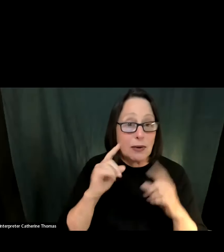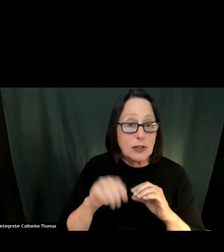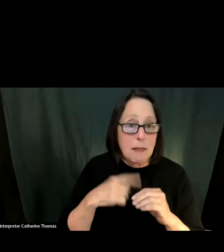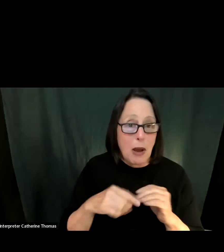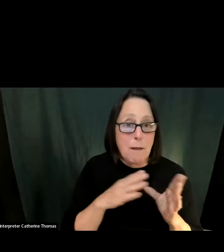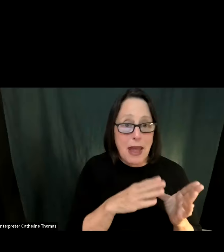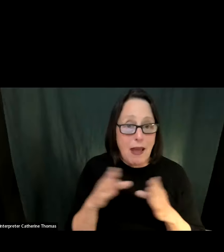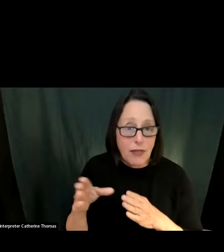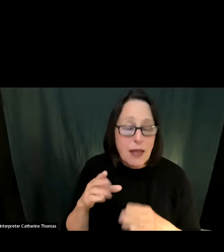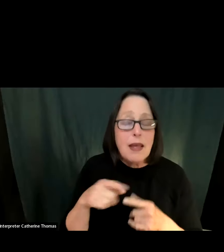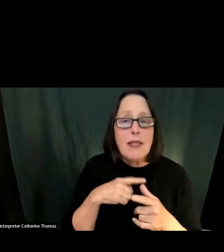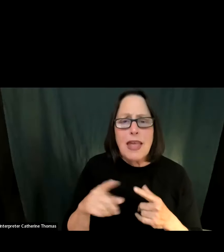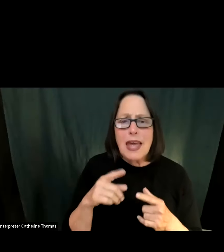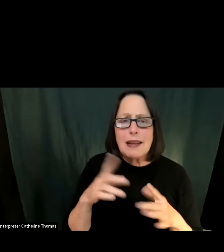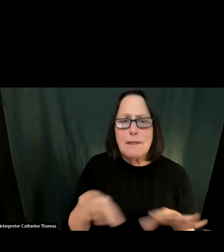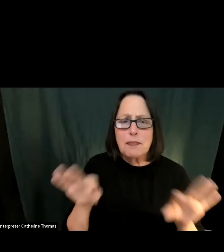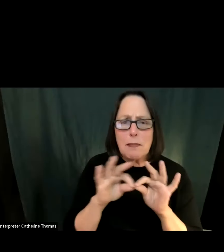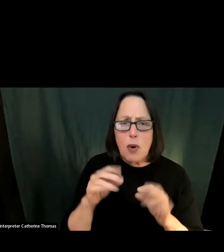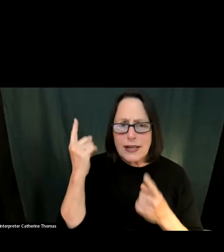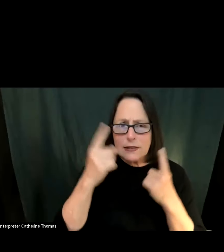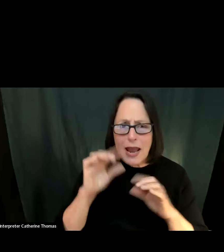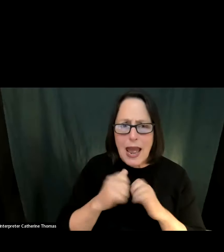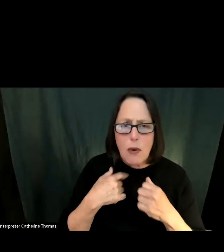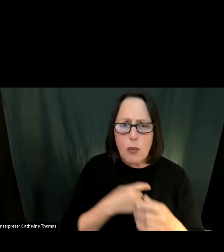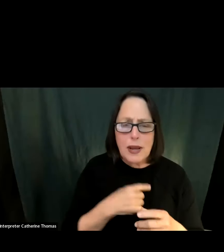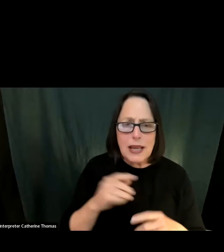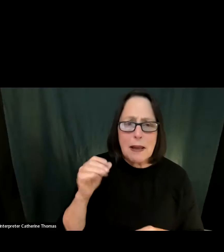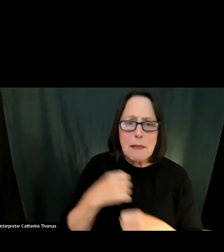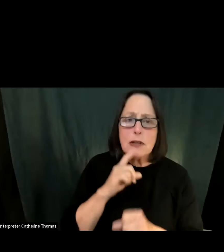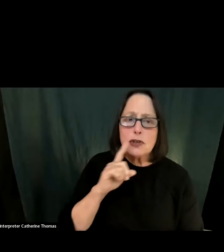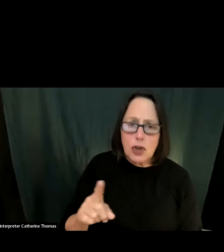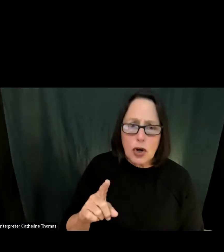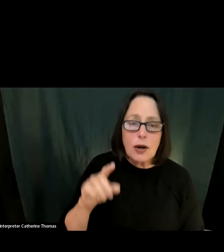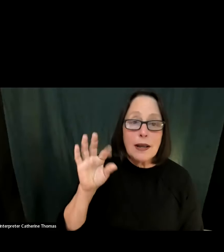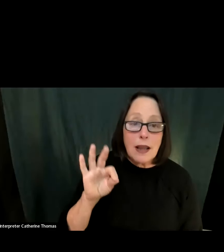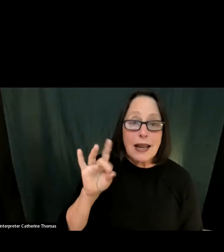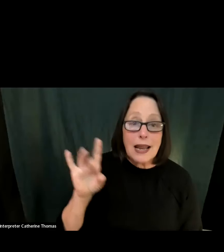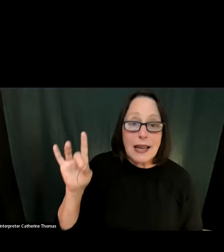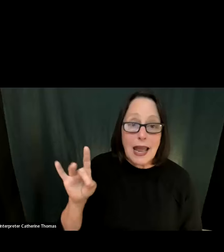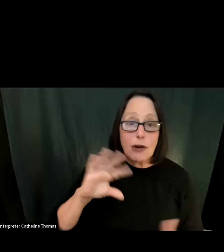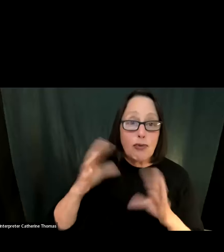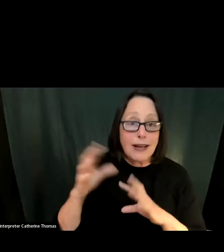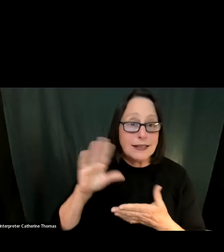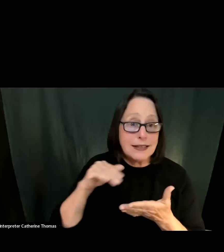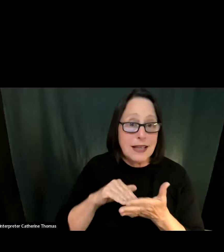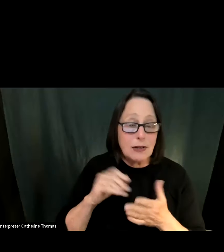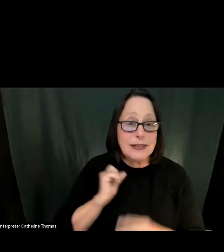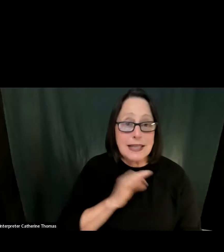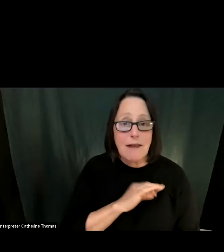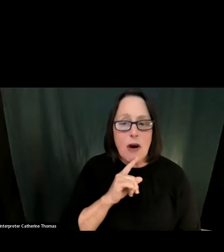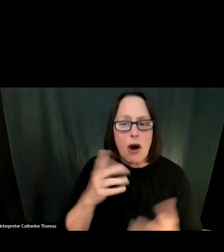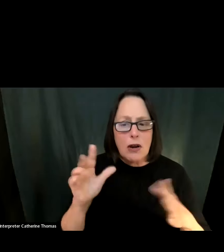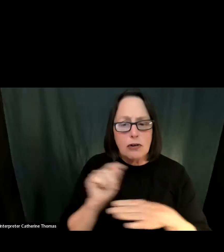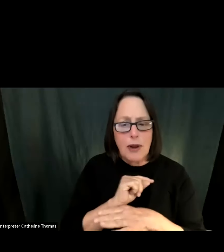is questions or key considerations about how we ensure that 988 crisis call center staff are trained to be